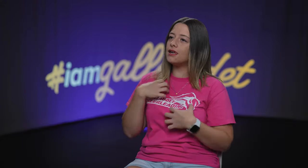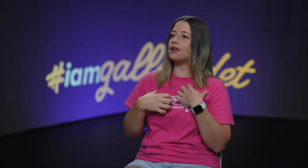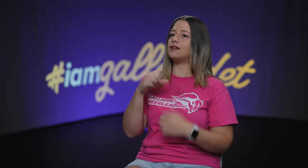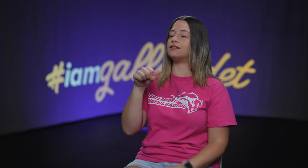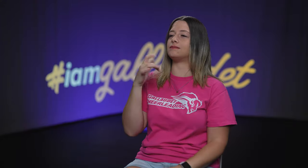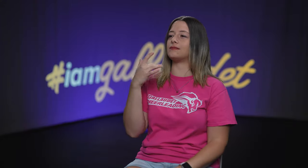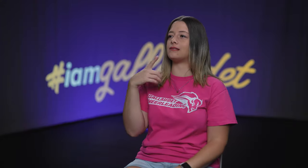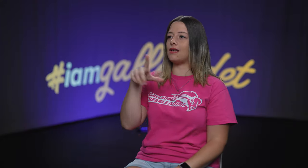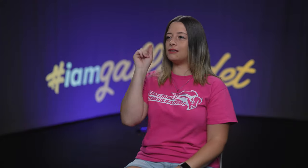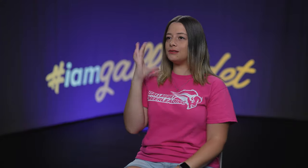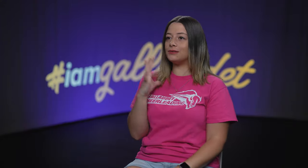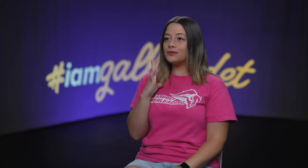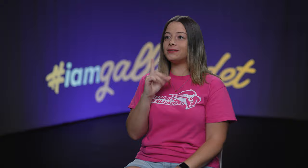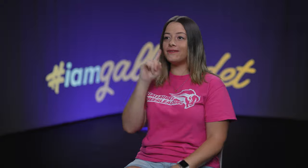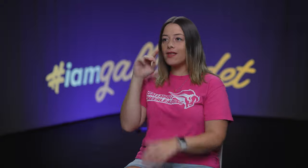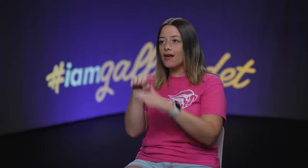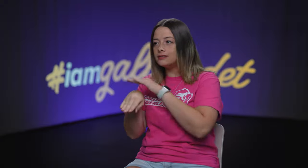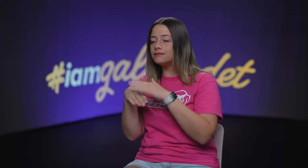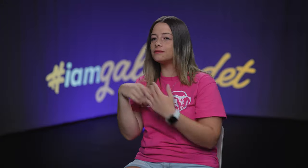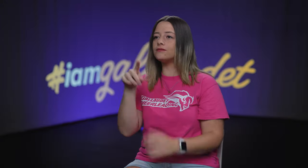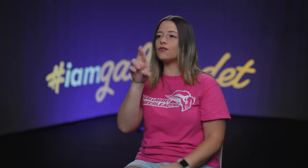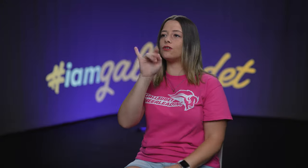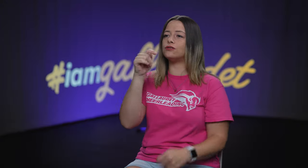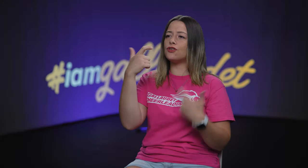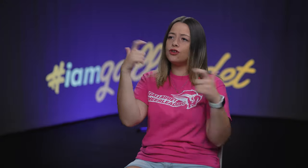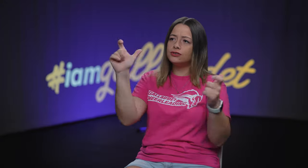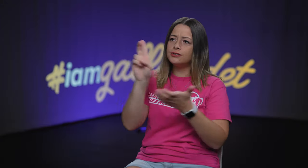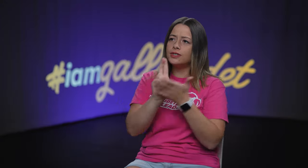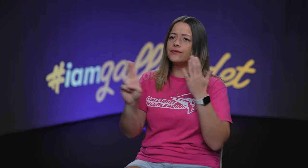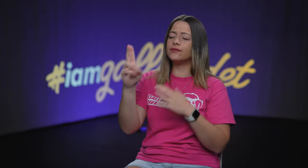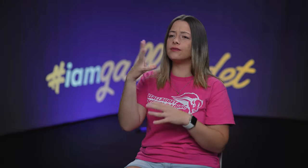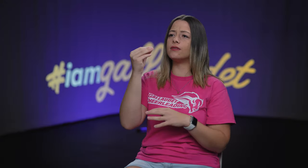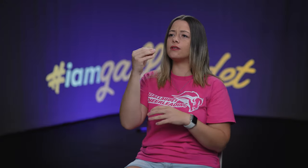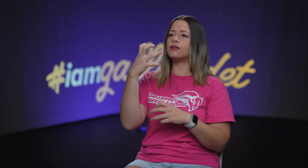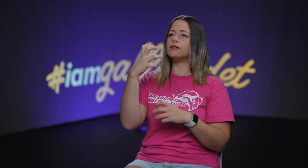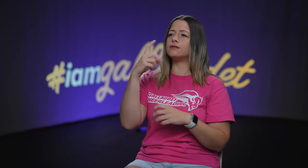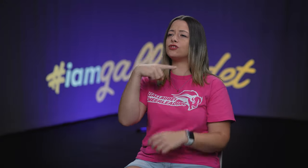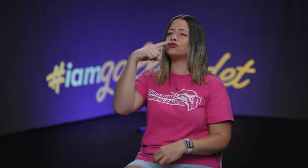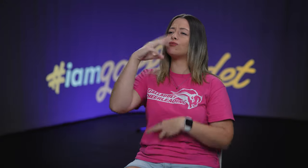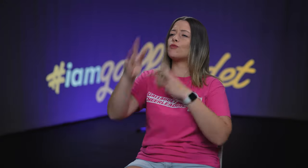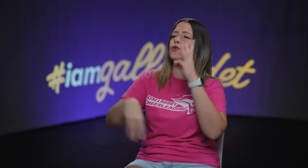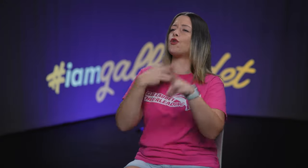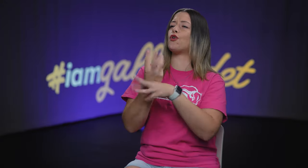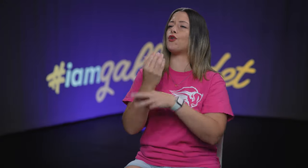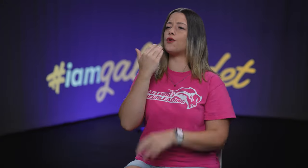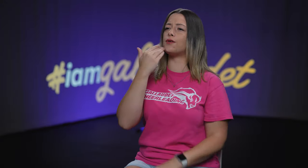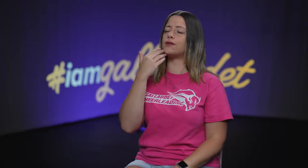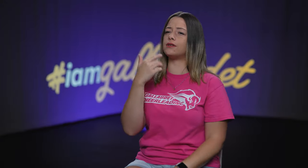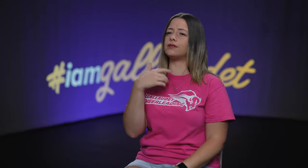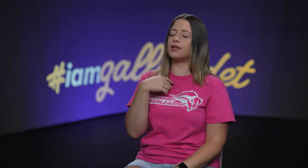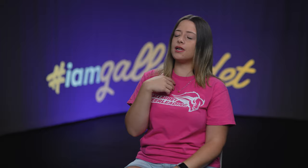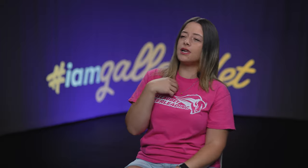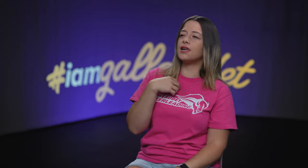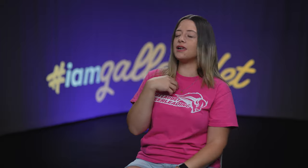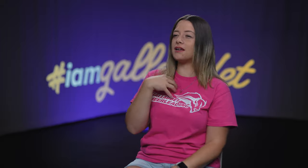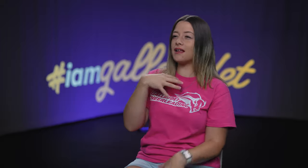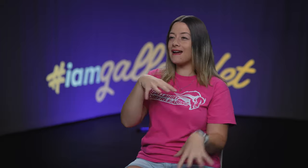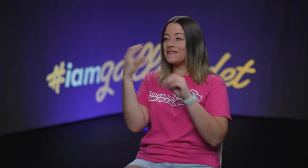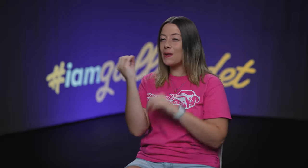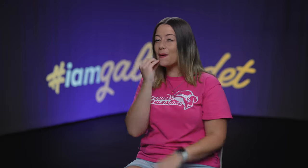With Gallaudet, there's the benefit of a lot of access for the deaf communities, while RIT is a larger university with more similarities to the